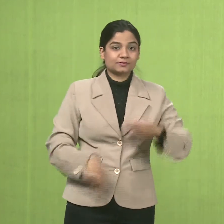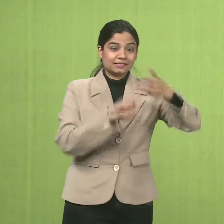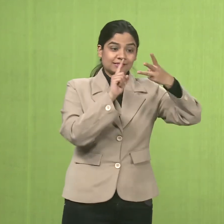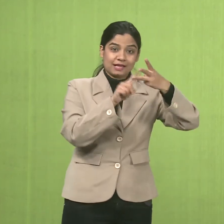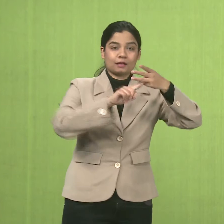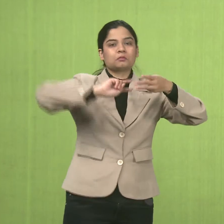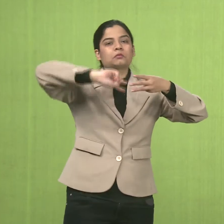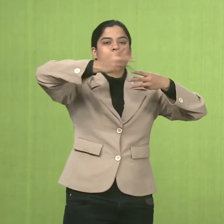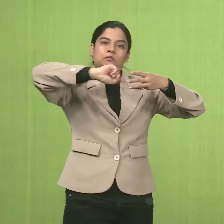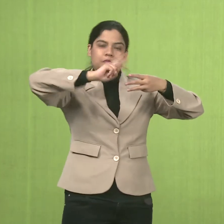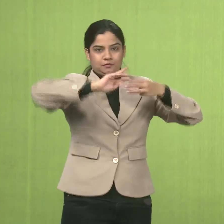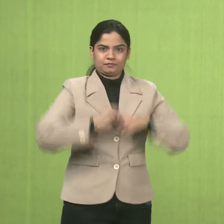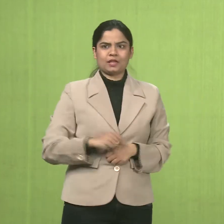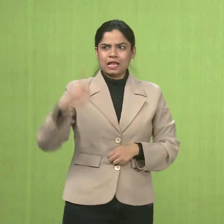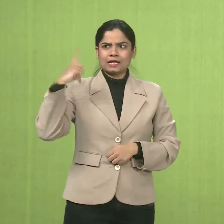And the third is any of the 2.